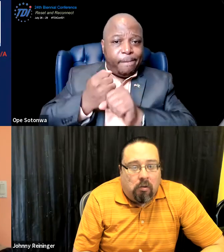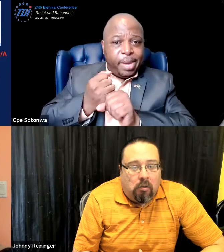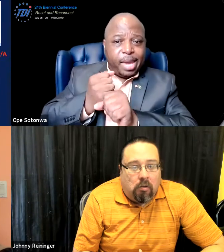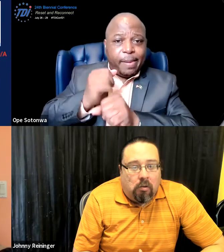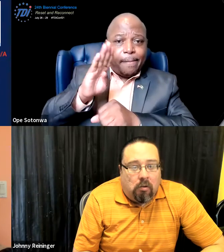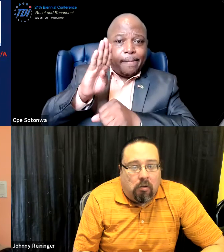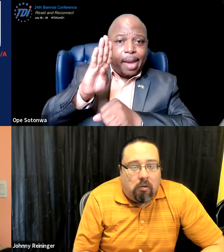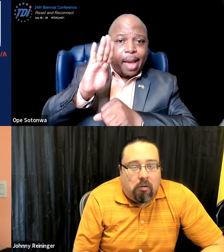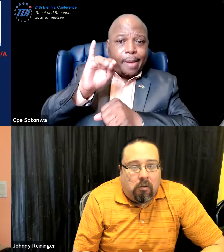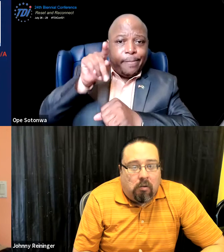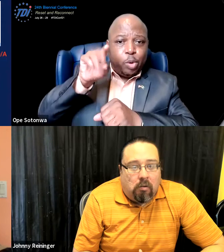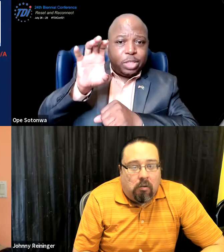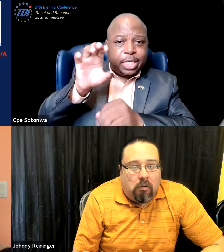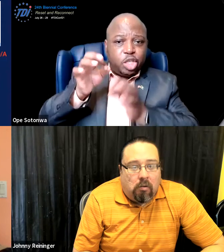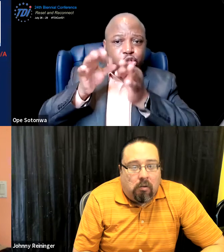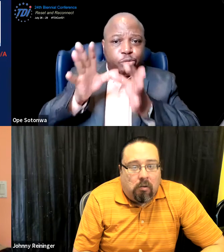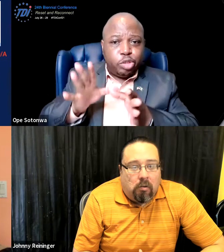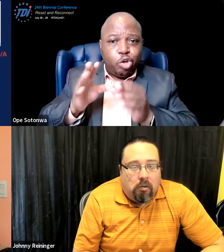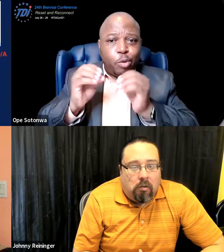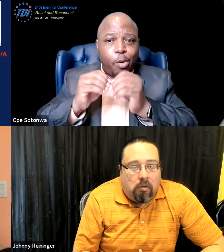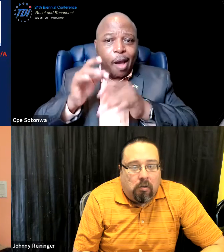are more users,